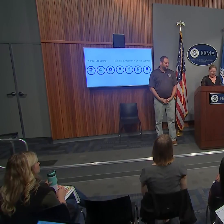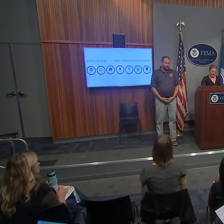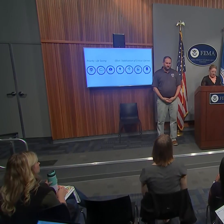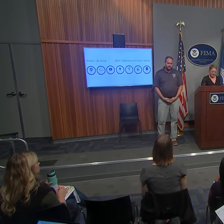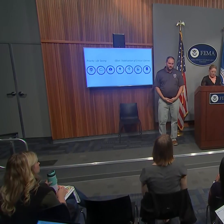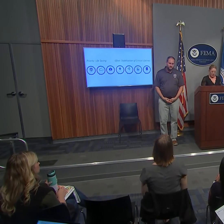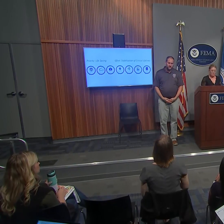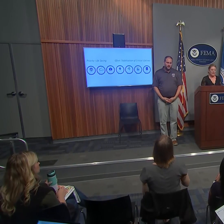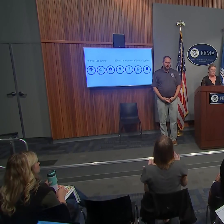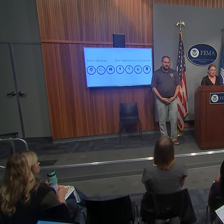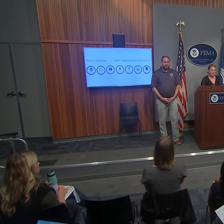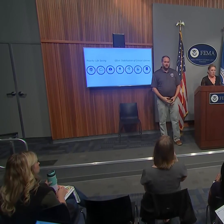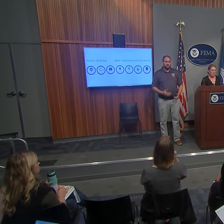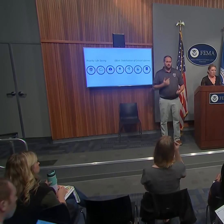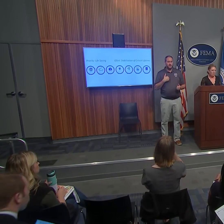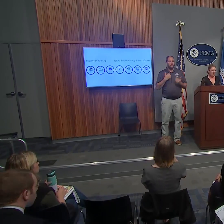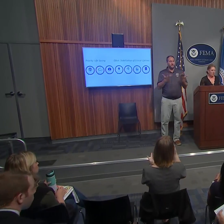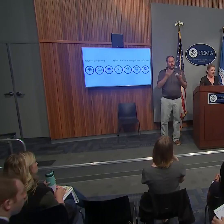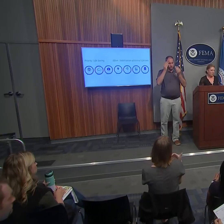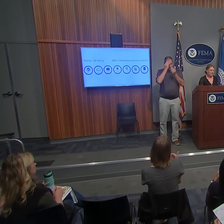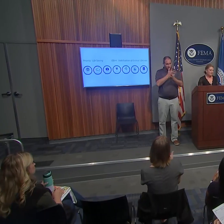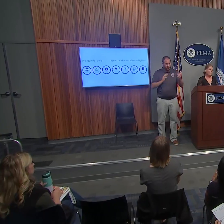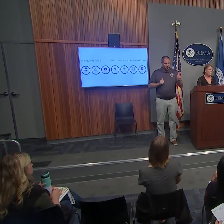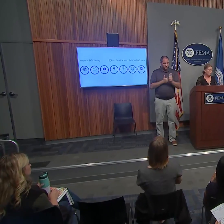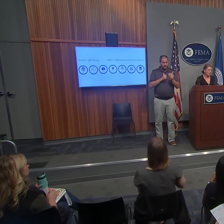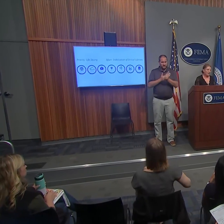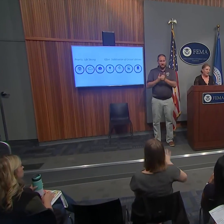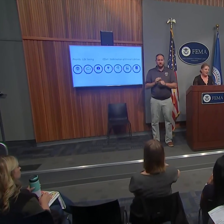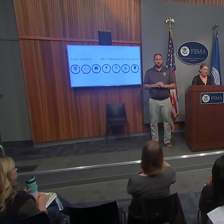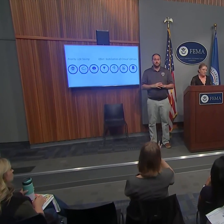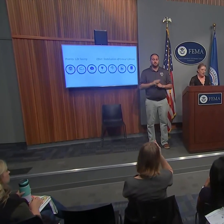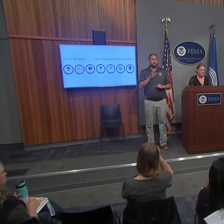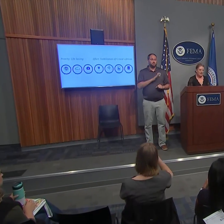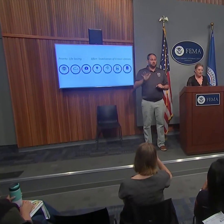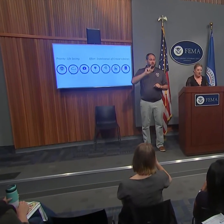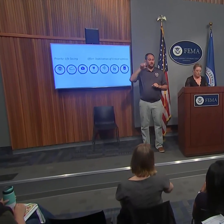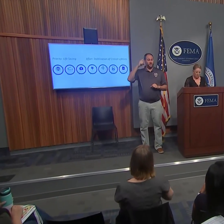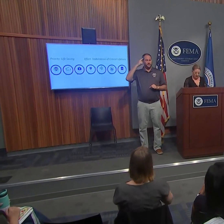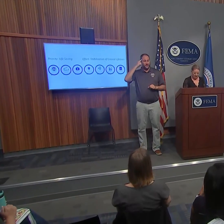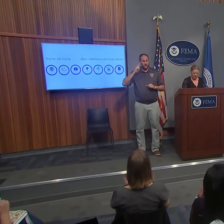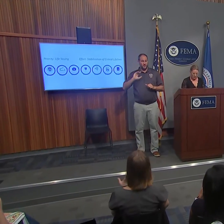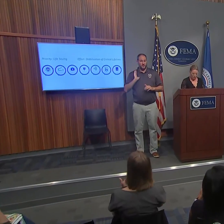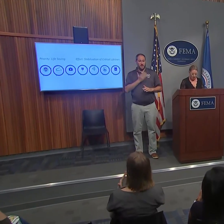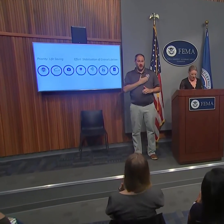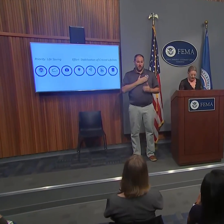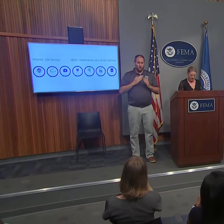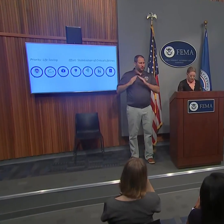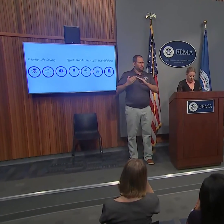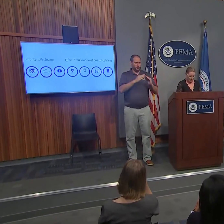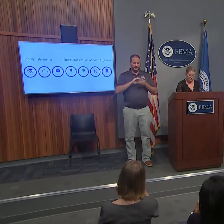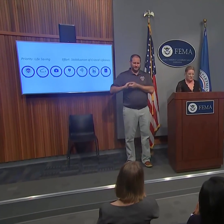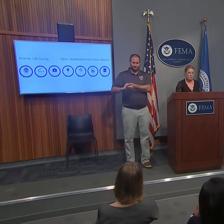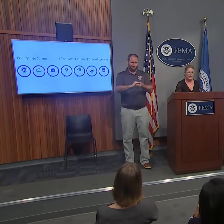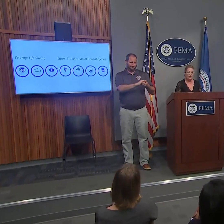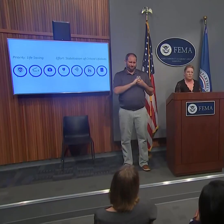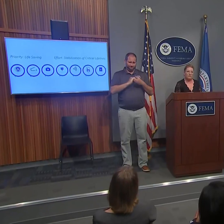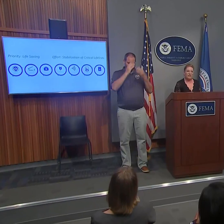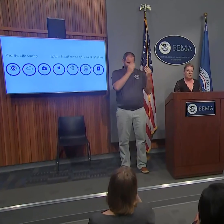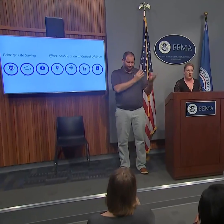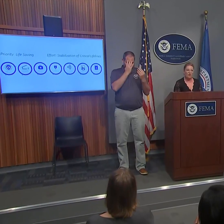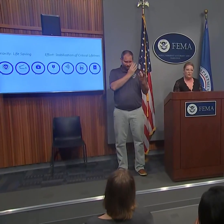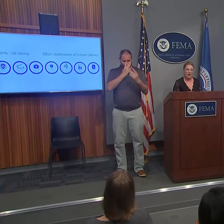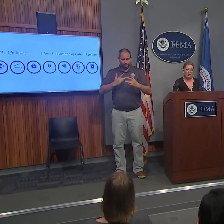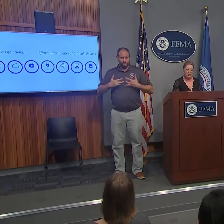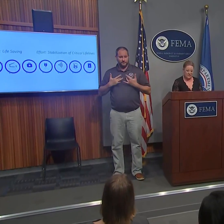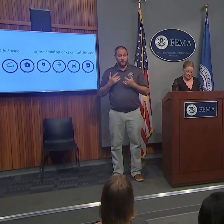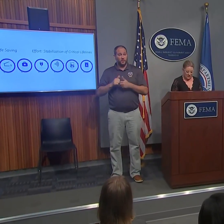We are here to give you an update from the whole federal government, the whole community, update on preparations for Hurricane Florence. This morning, the briefing